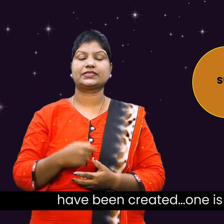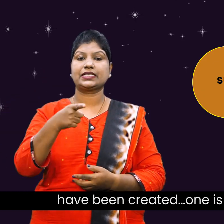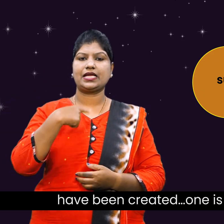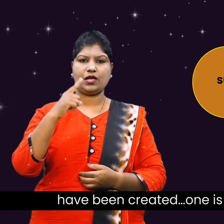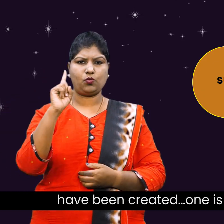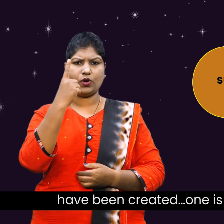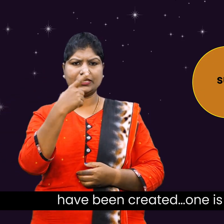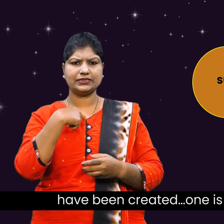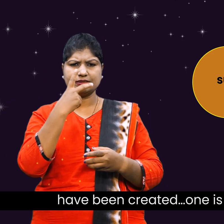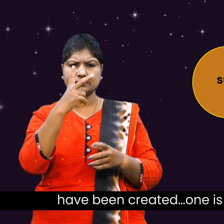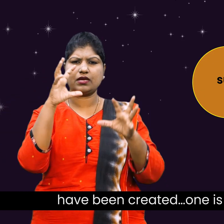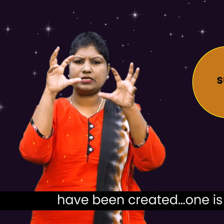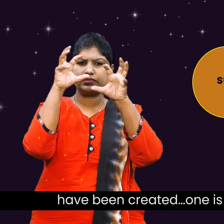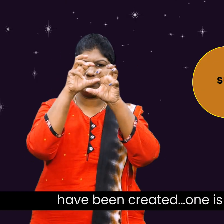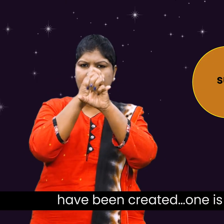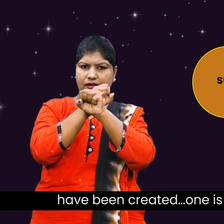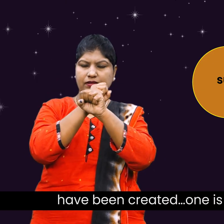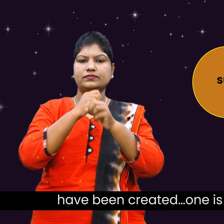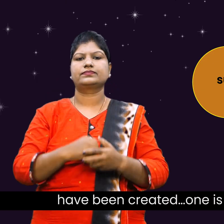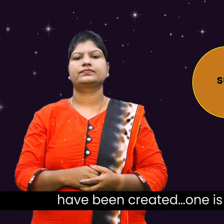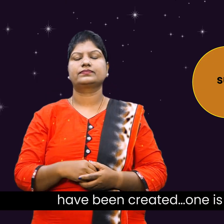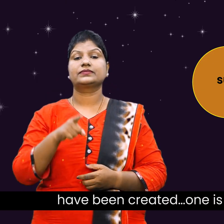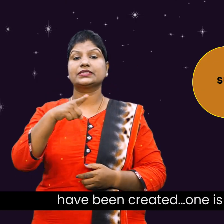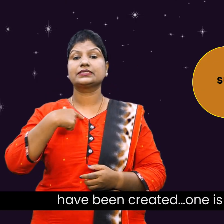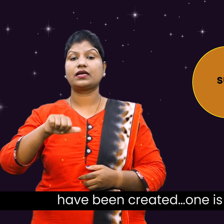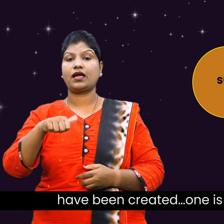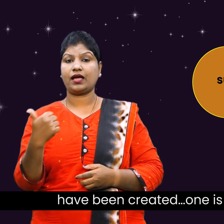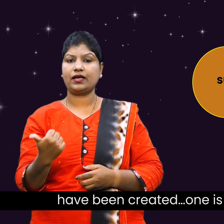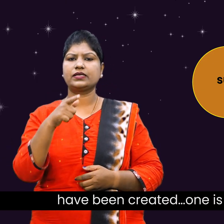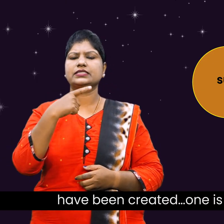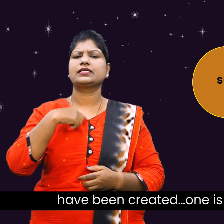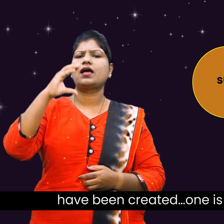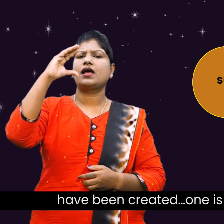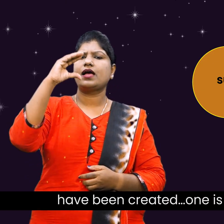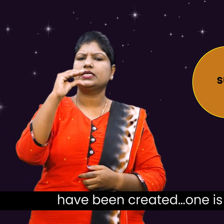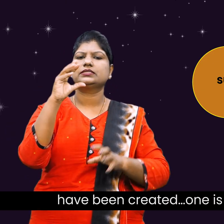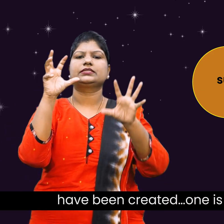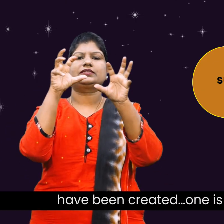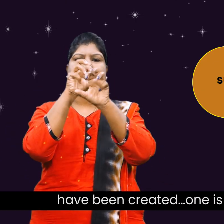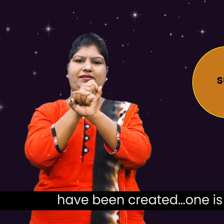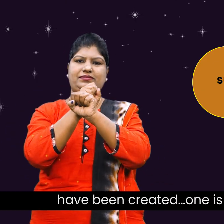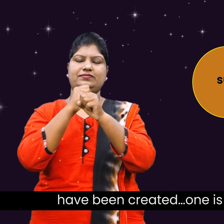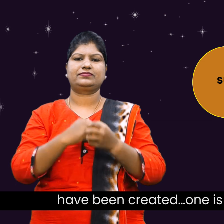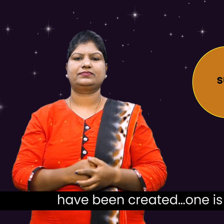One is dark and the another one is less dark.